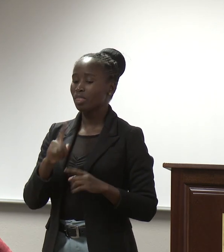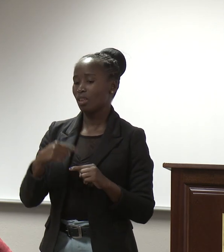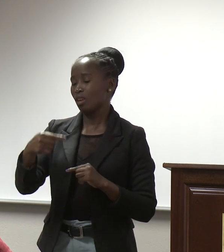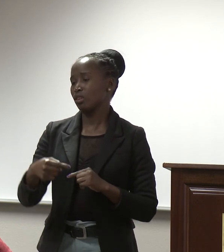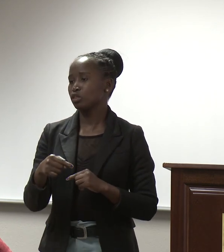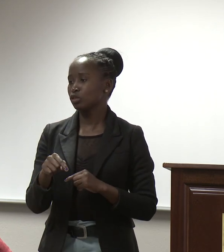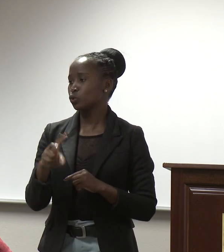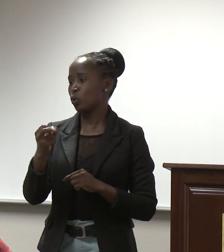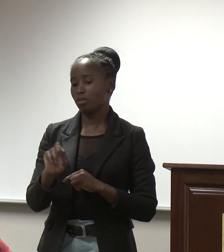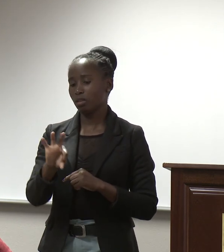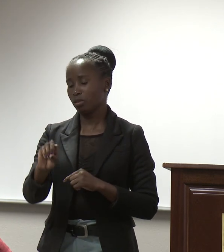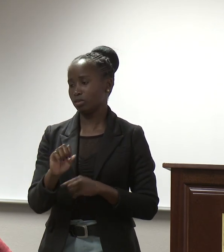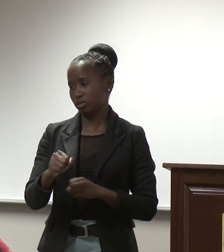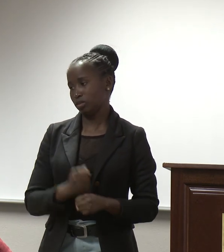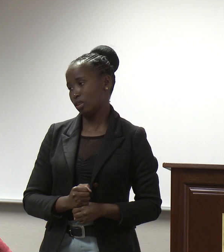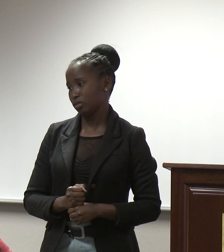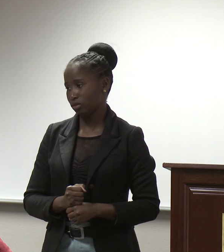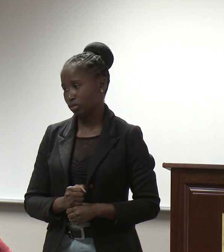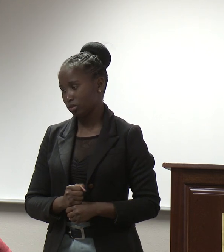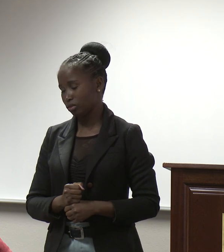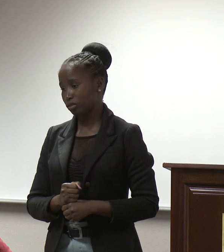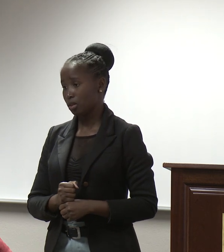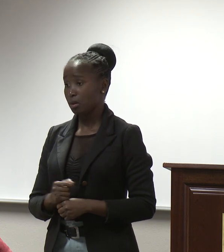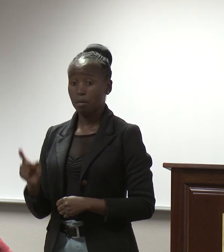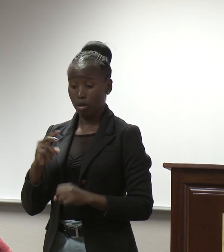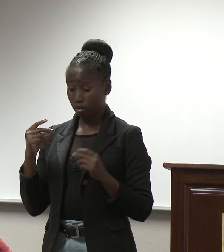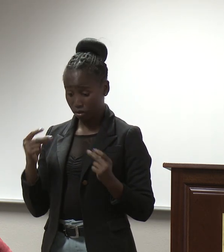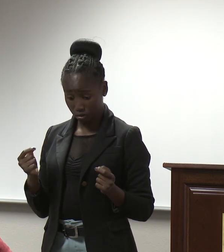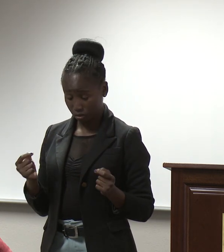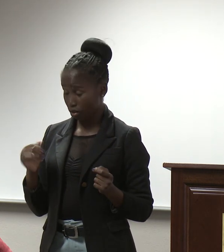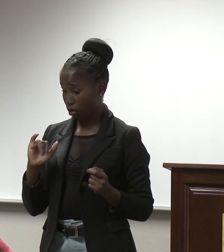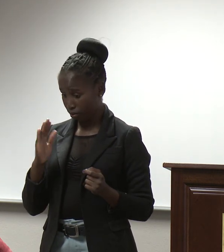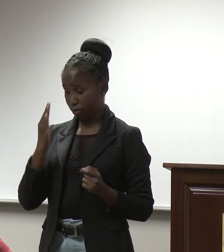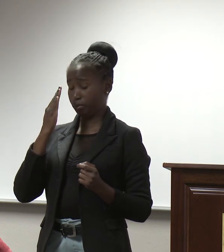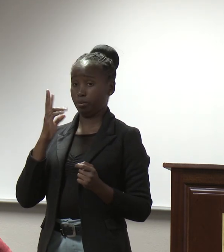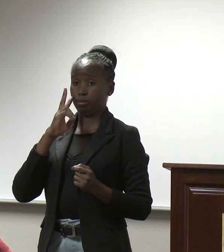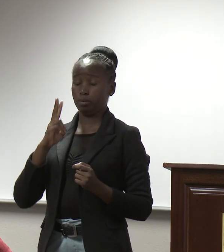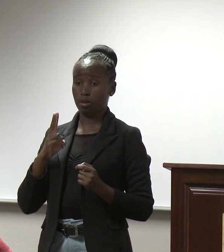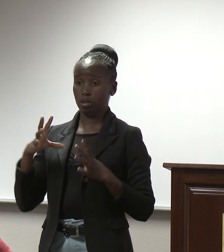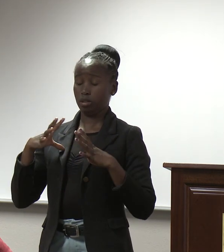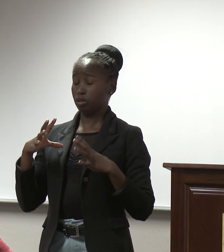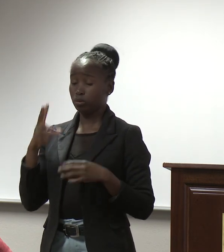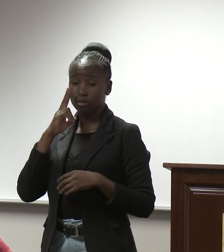years, education and health, all of a sudden we see